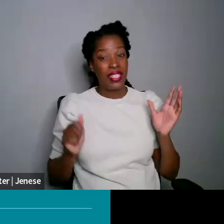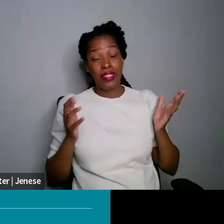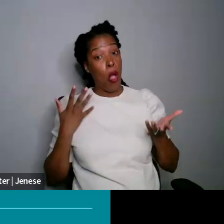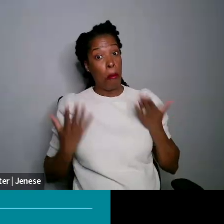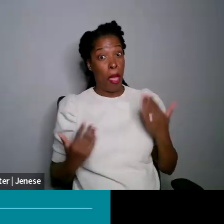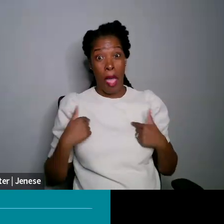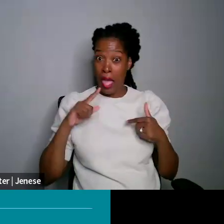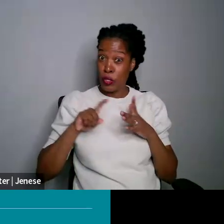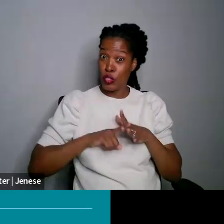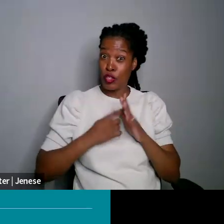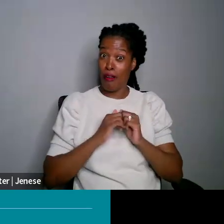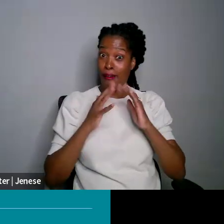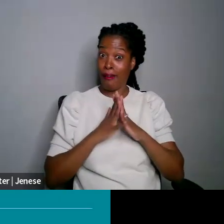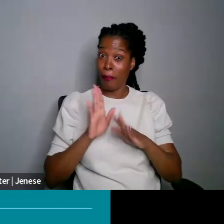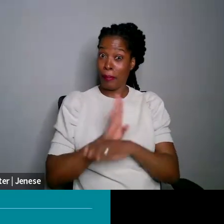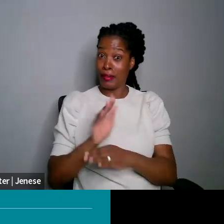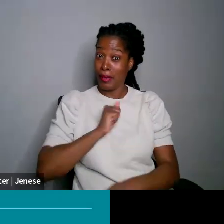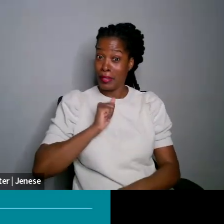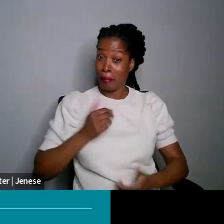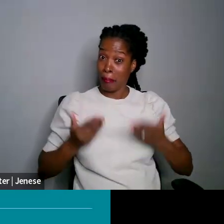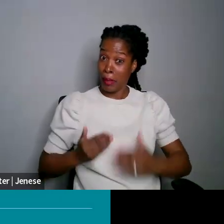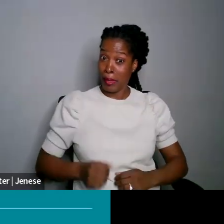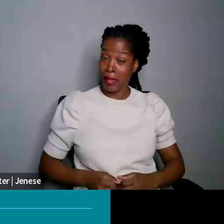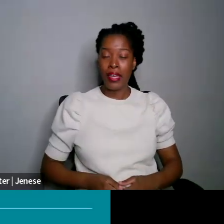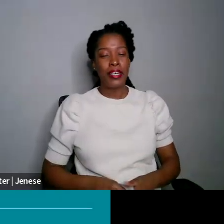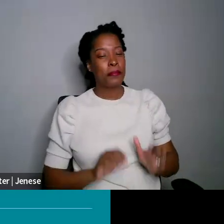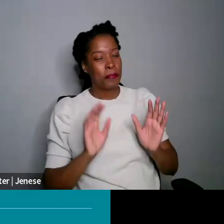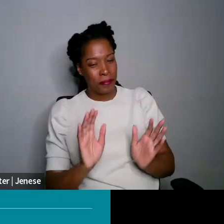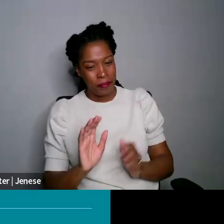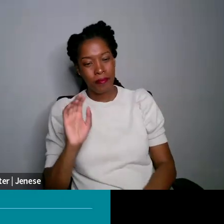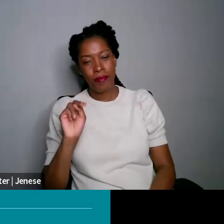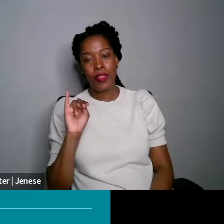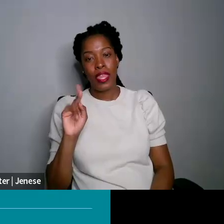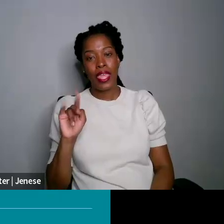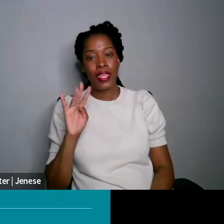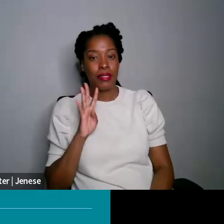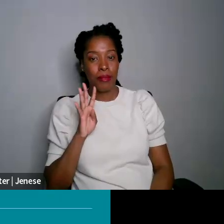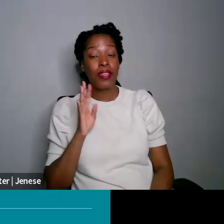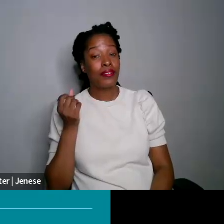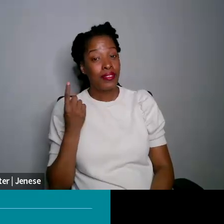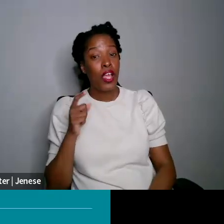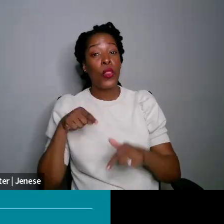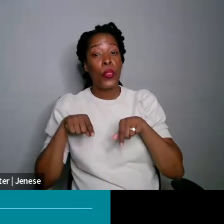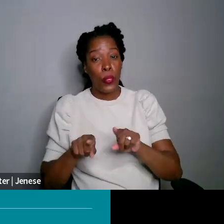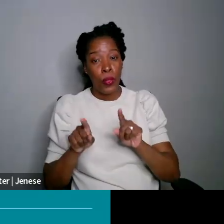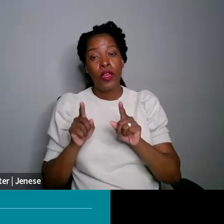started. Maybe. But again, through the Small Business Hub, we do have a lot